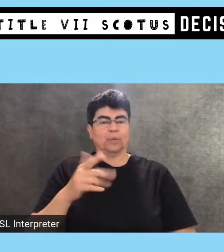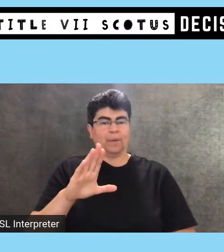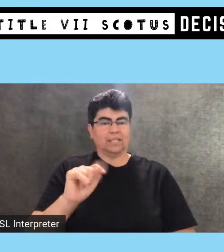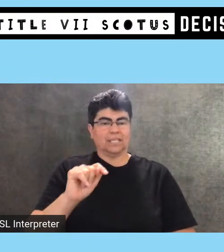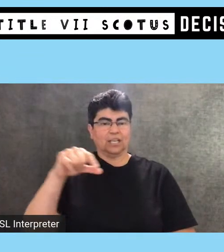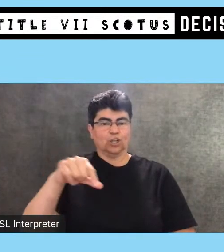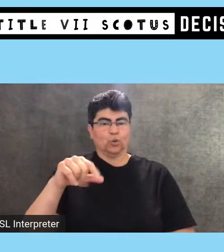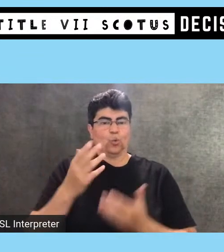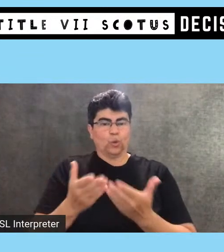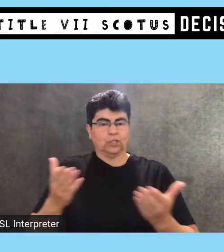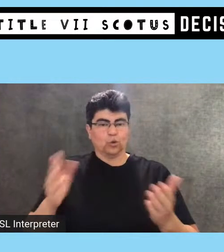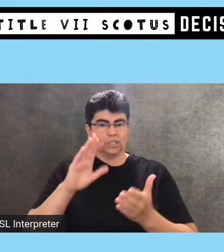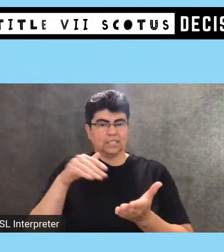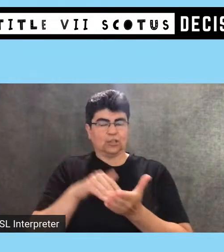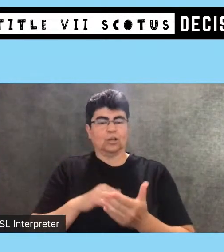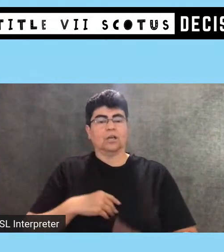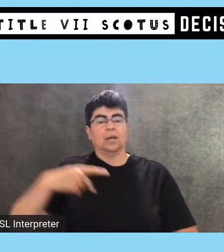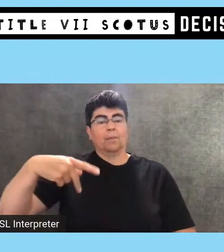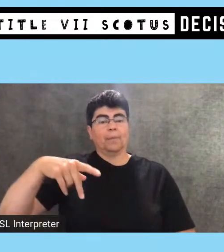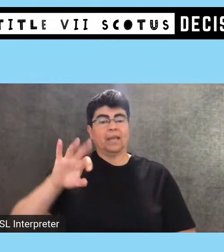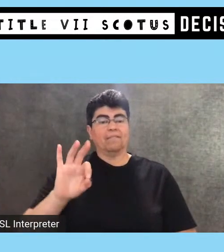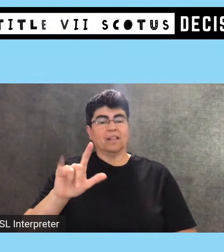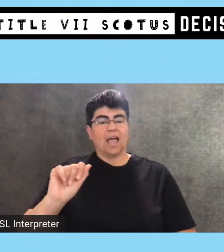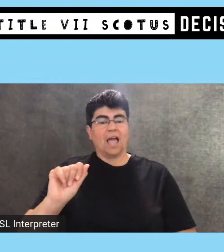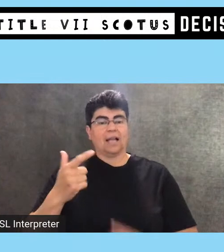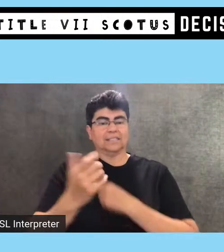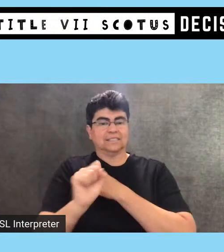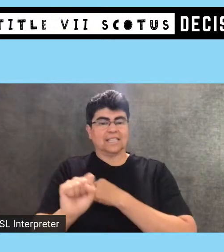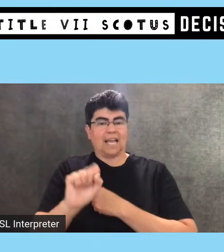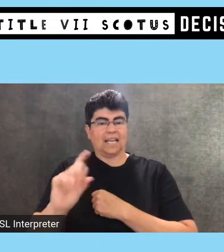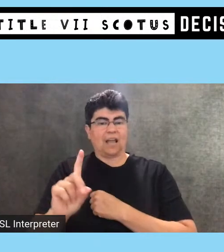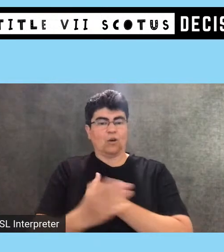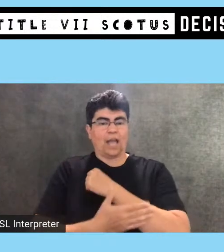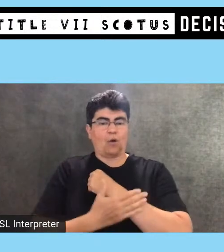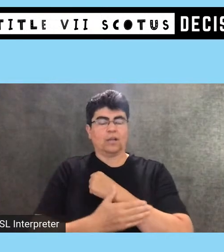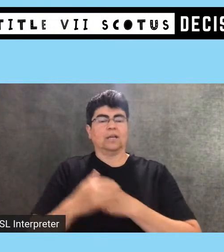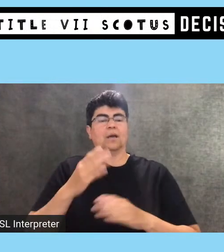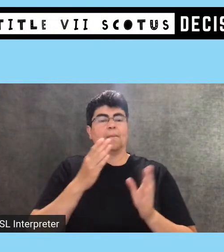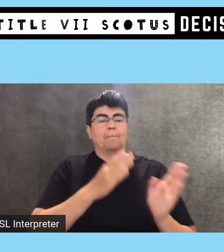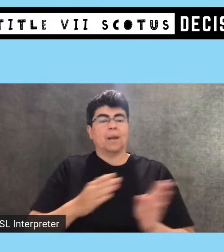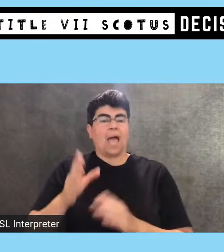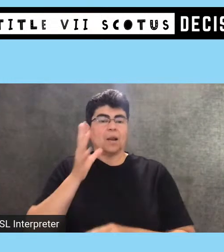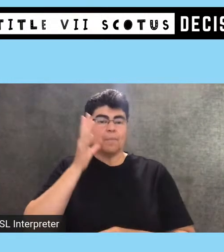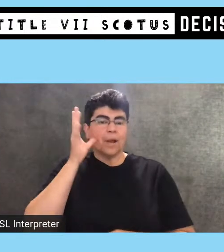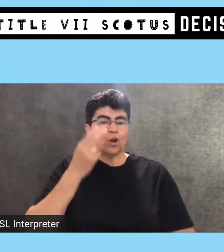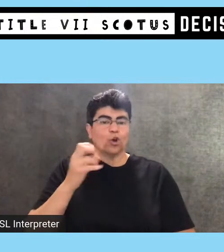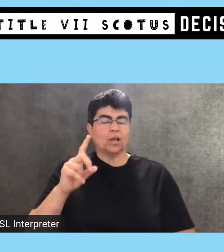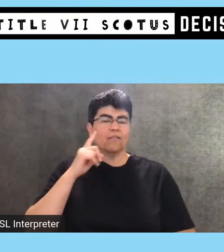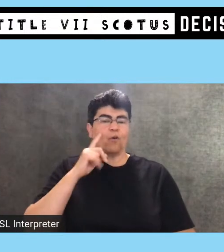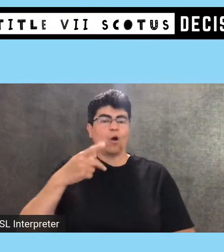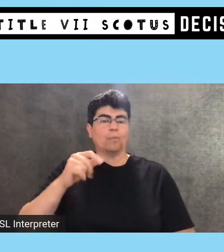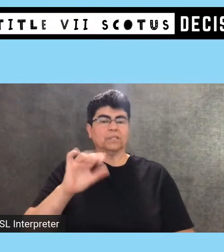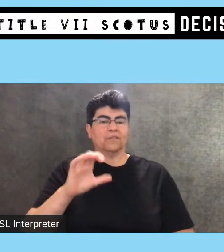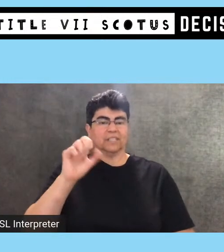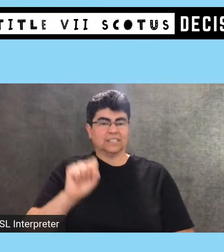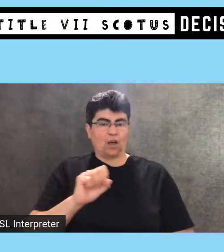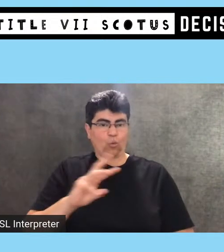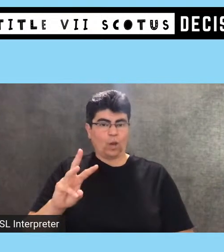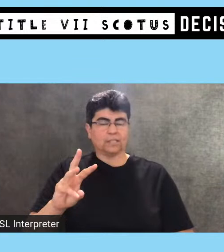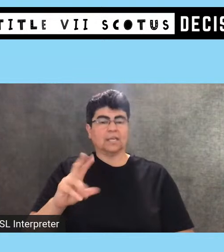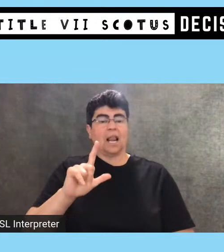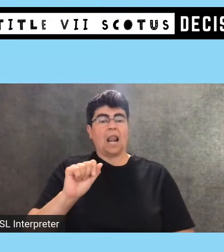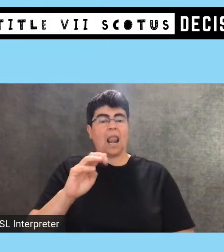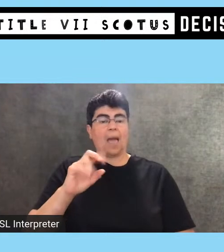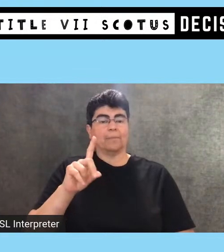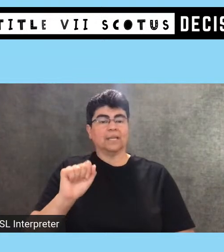Resource Center, PFLAG San Diego County, Planned Parenthood of the Pacific Southwest, Lambda